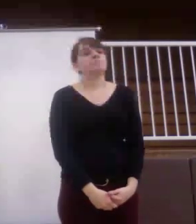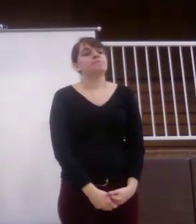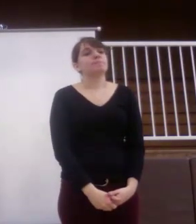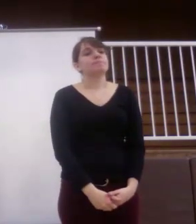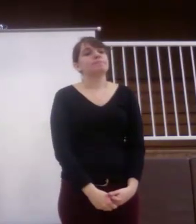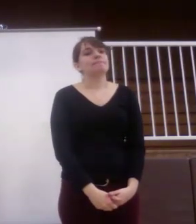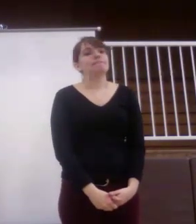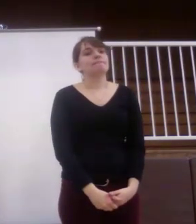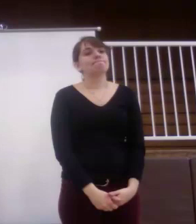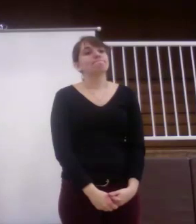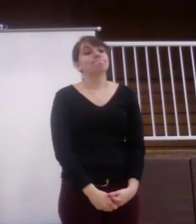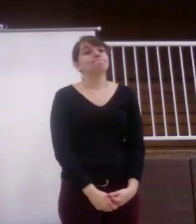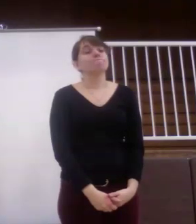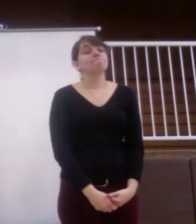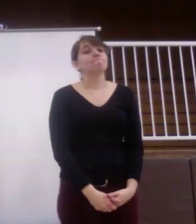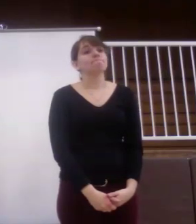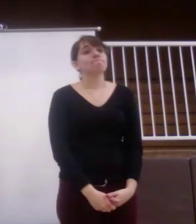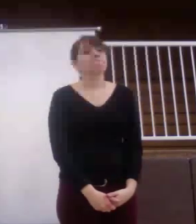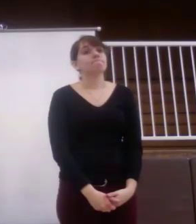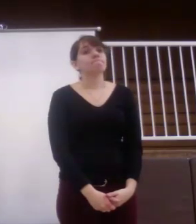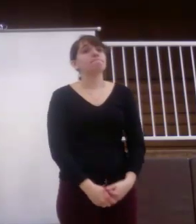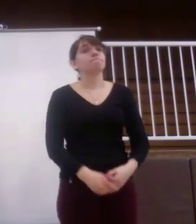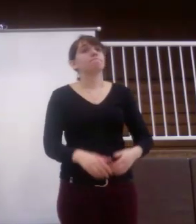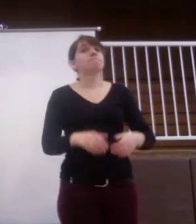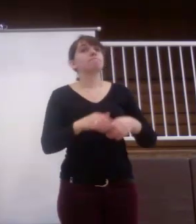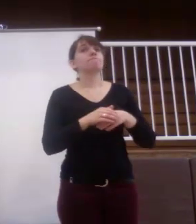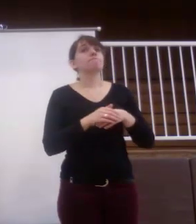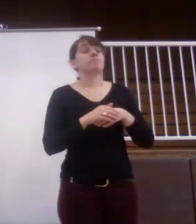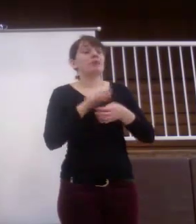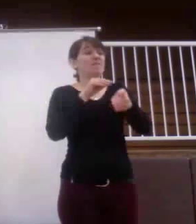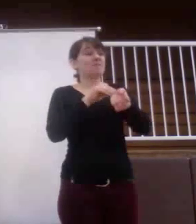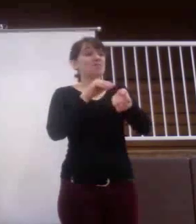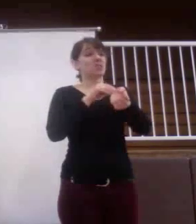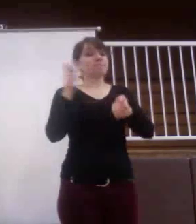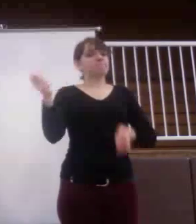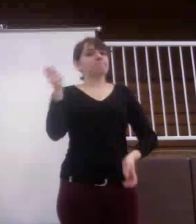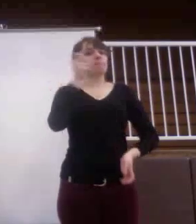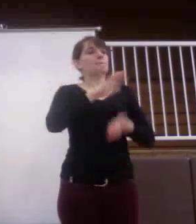When physicians are brought into the role of death dealers,